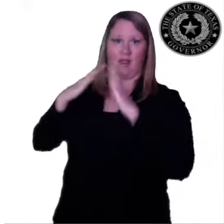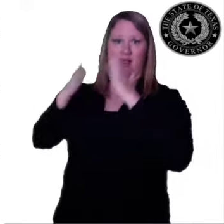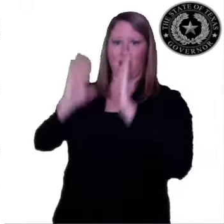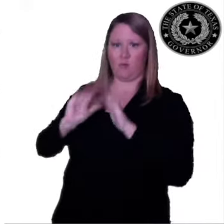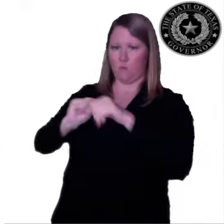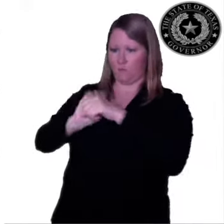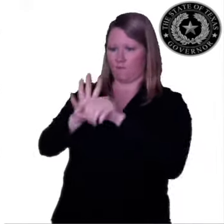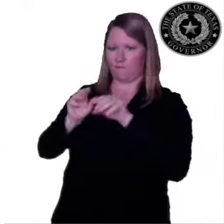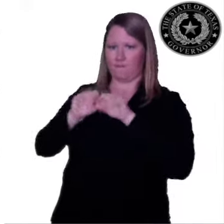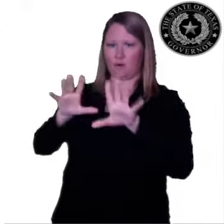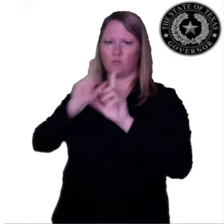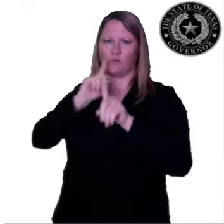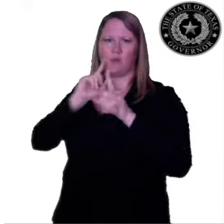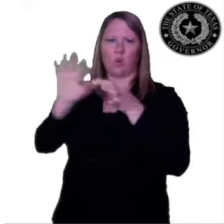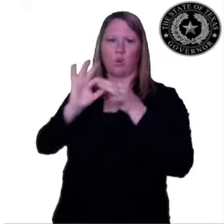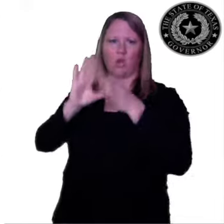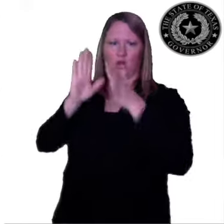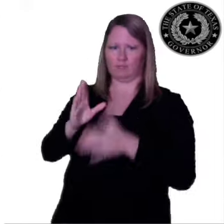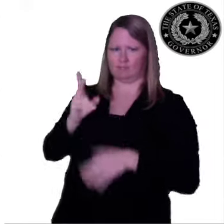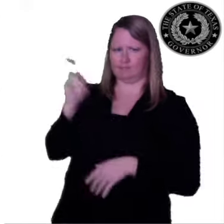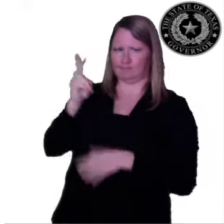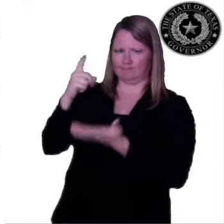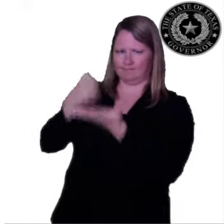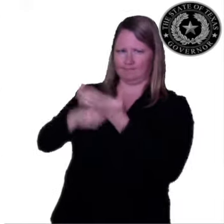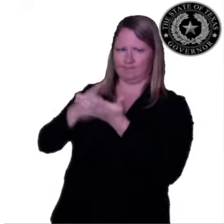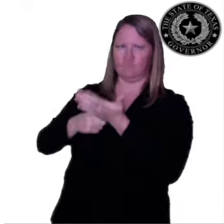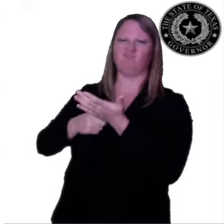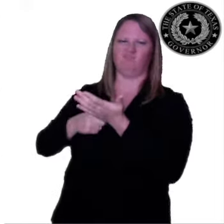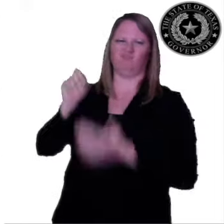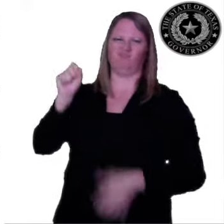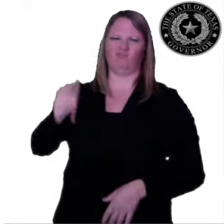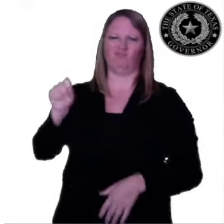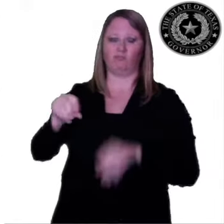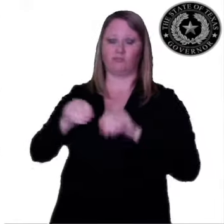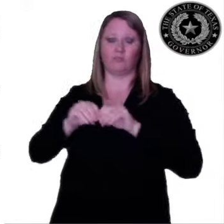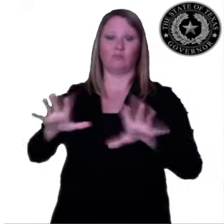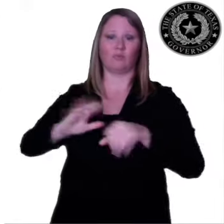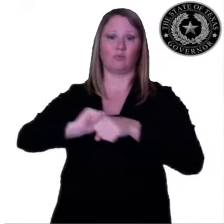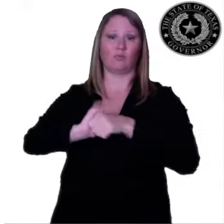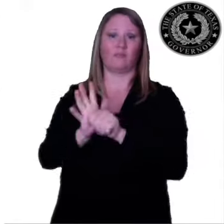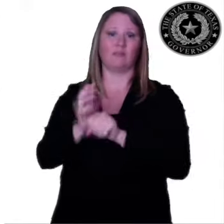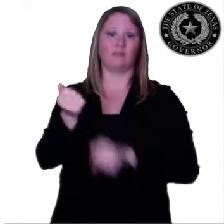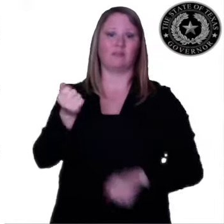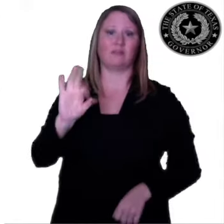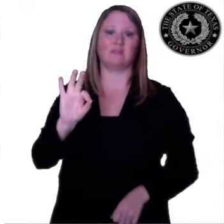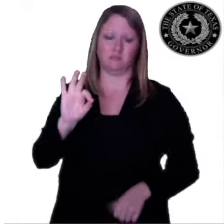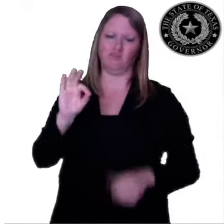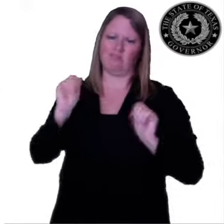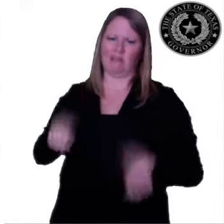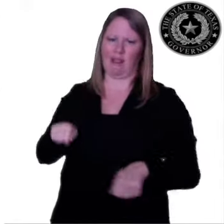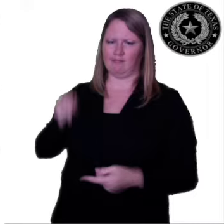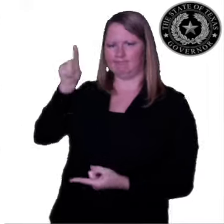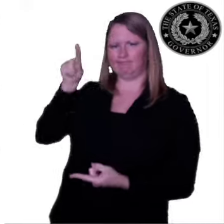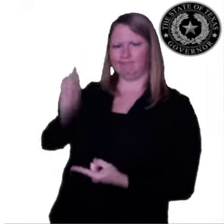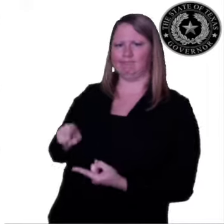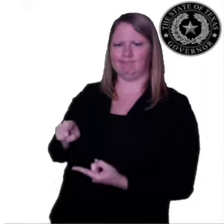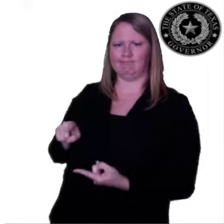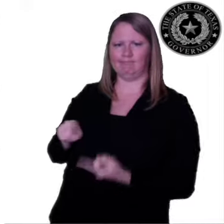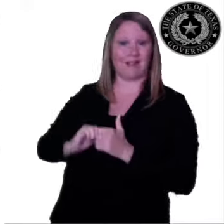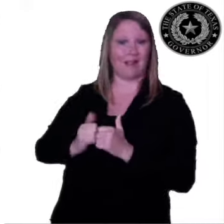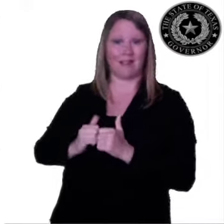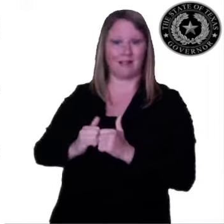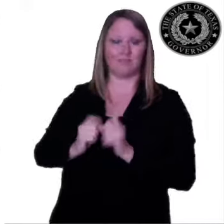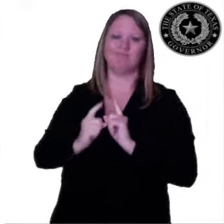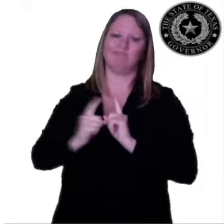the spread of COVID-19 can be reduced by minimizing social gatherings, and